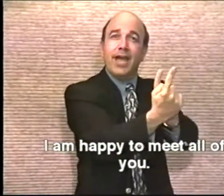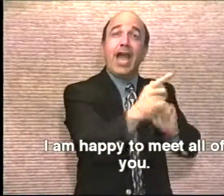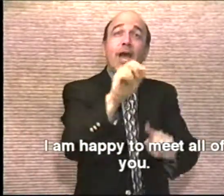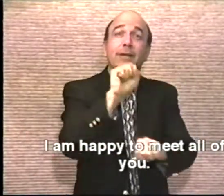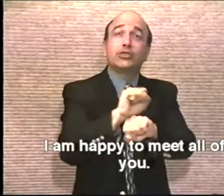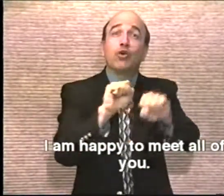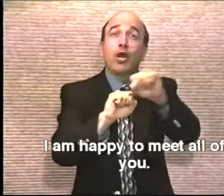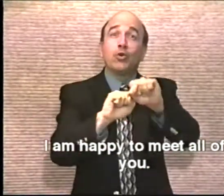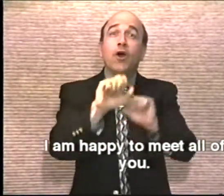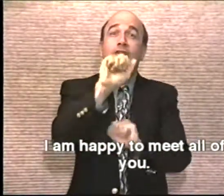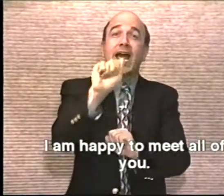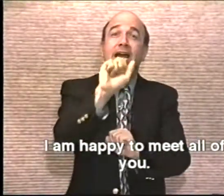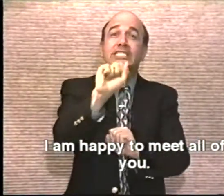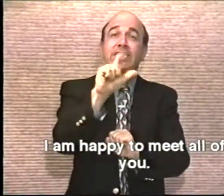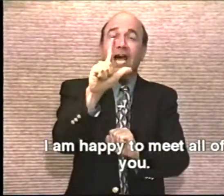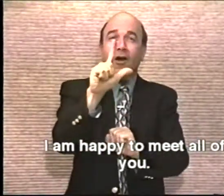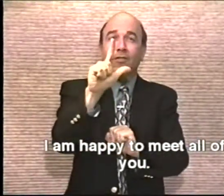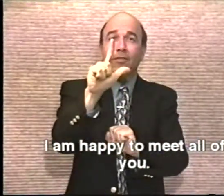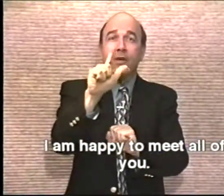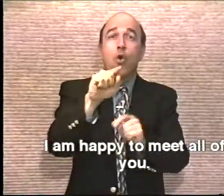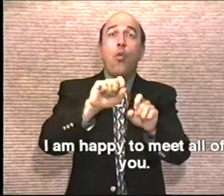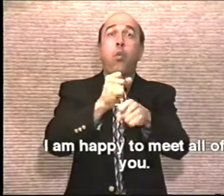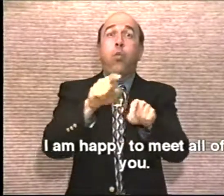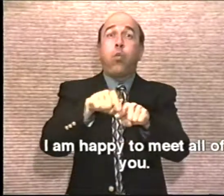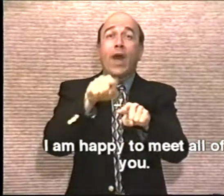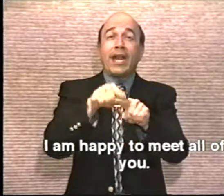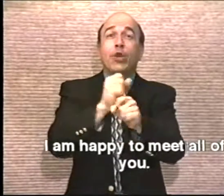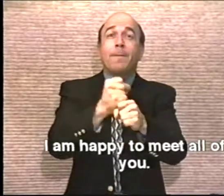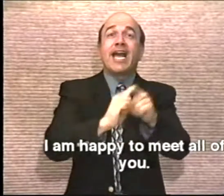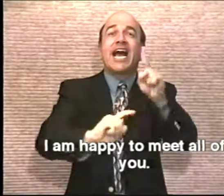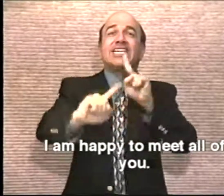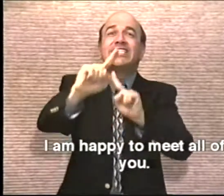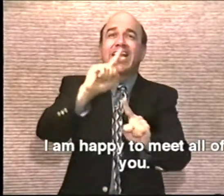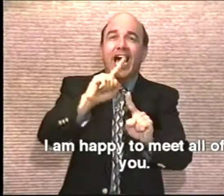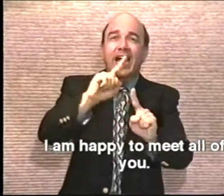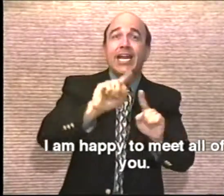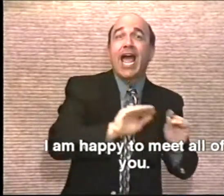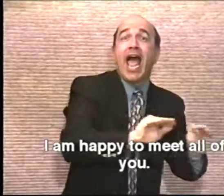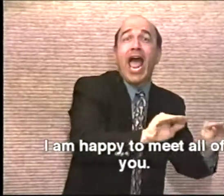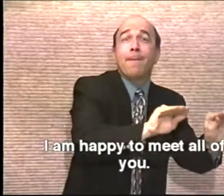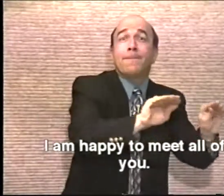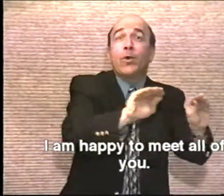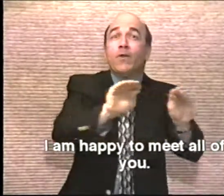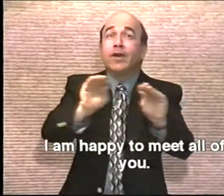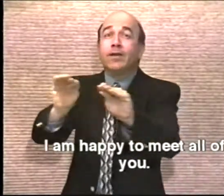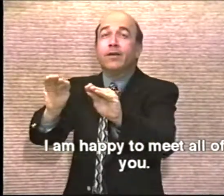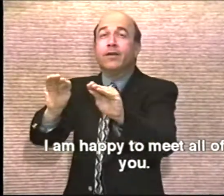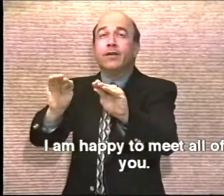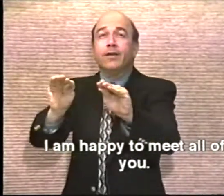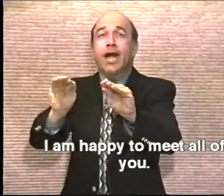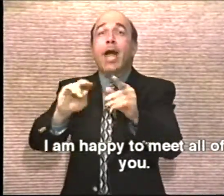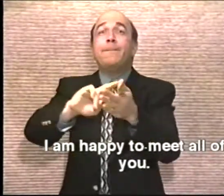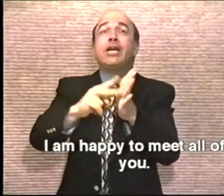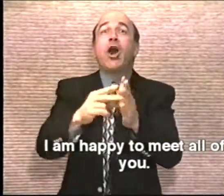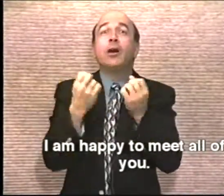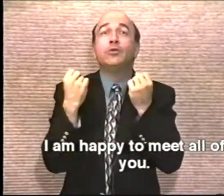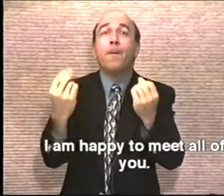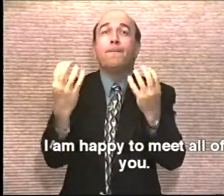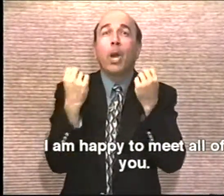in the structure of ASL, when you make a sign and move it, it becomes